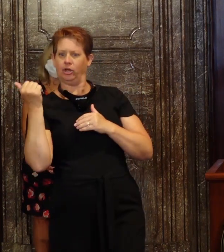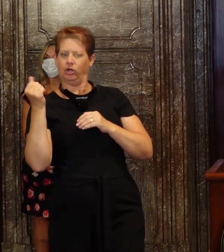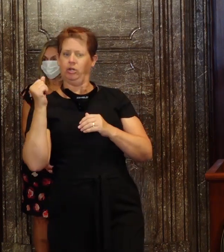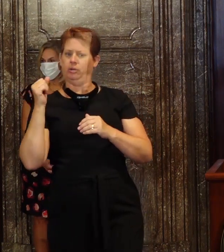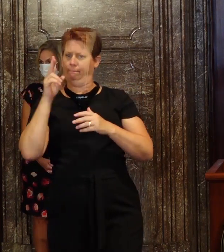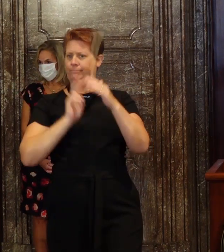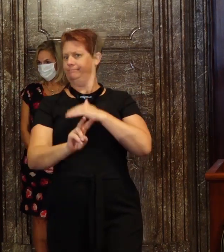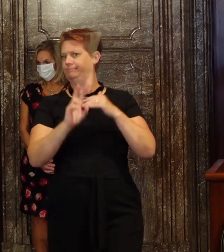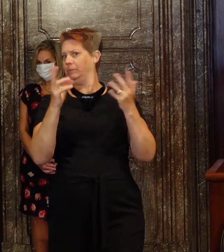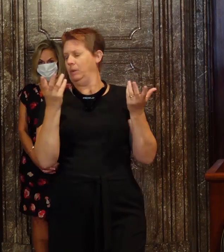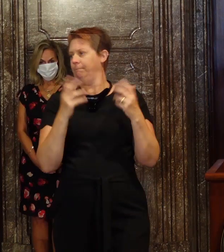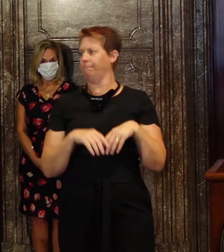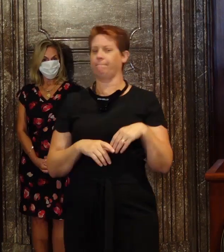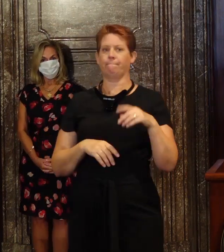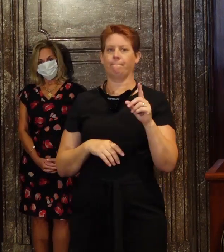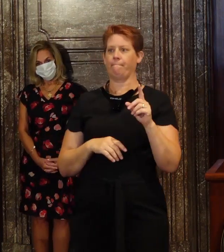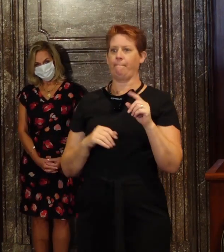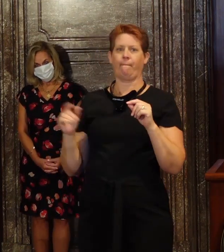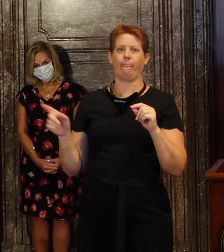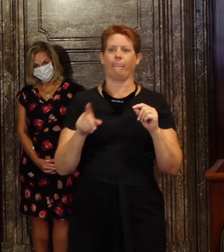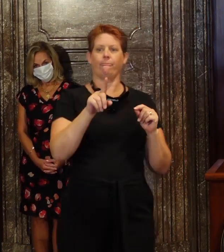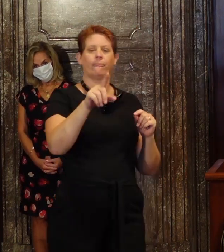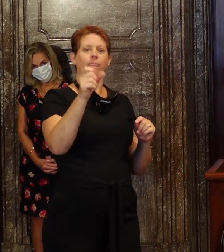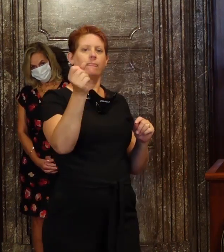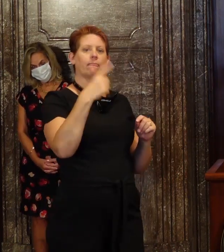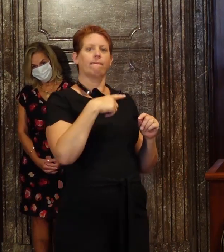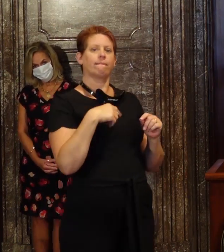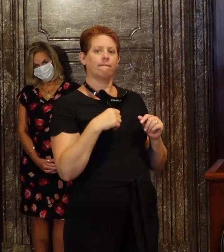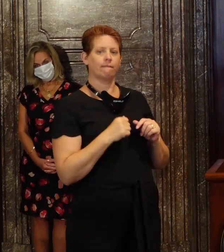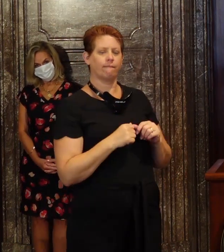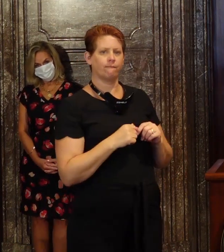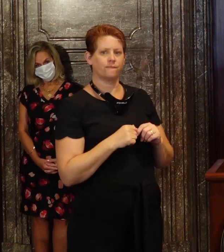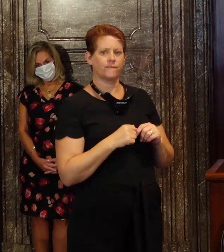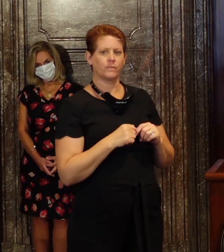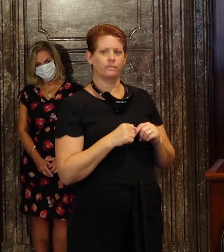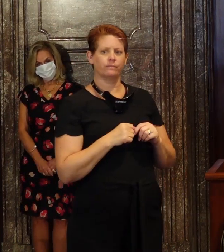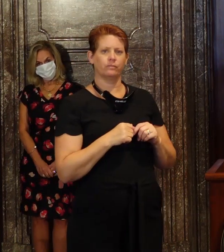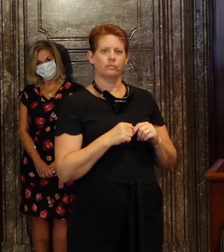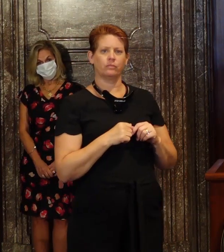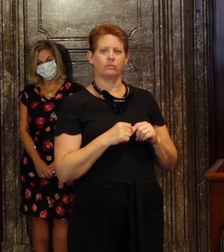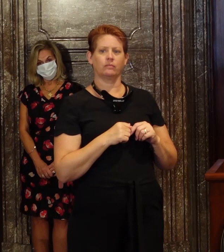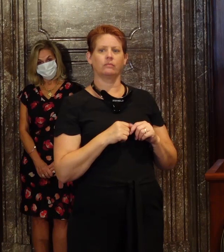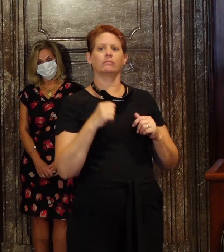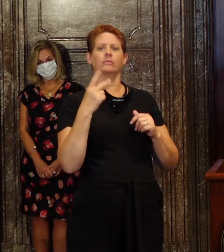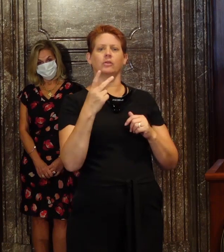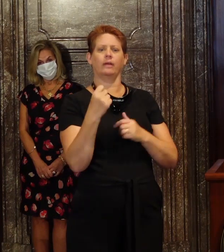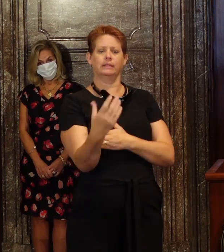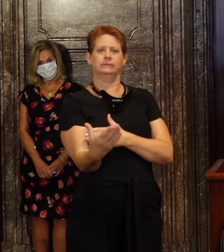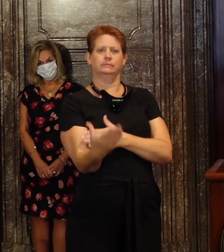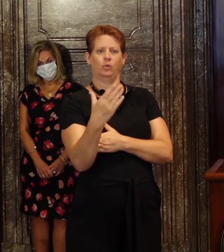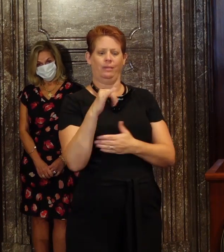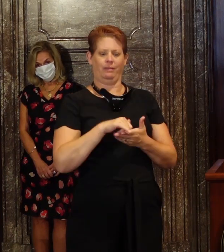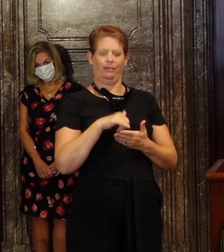needs are. Ms. McKinney. Governor, on that same line, Senator Lebanon this morning said that he thought the remaining $600 billion in the